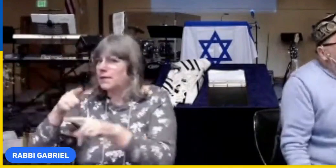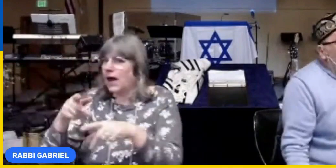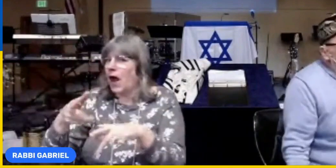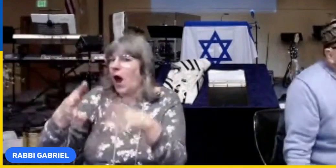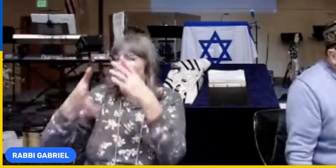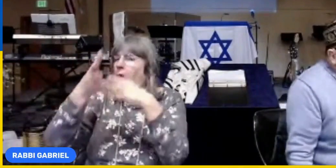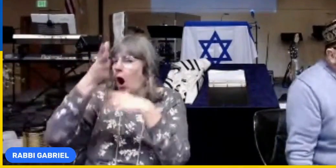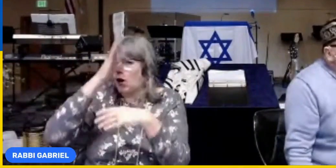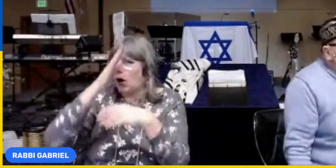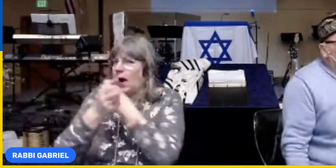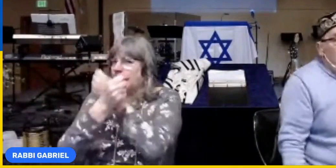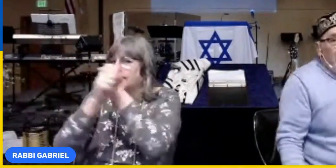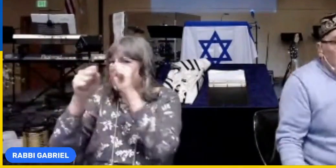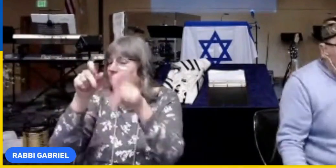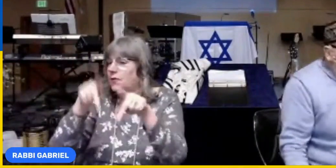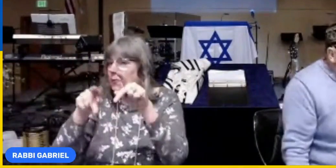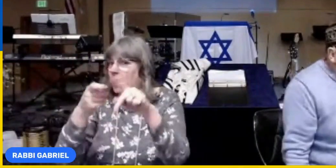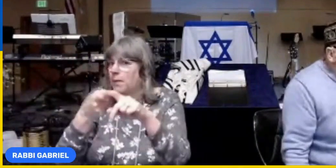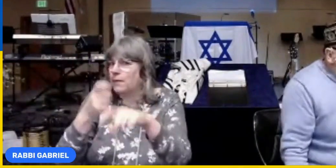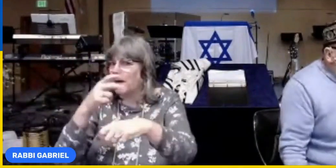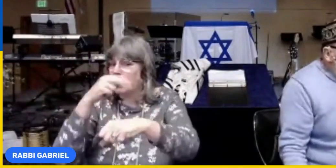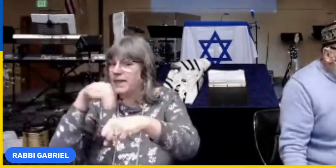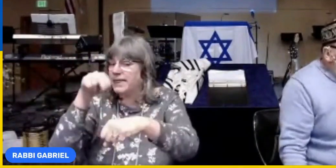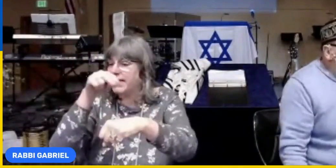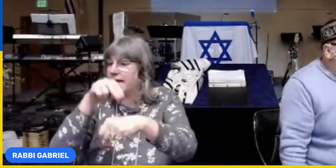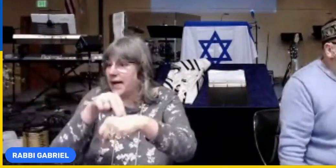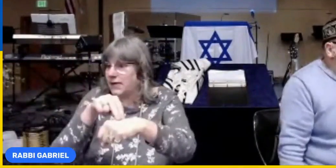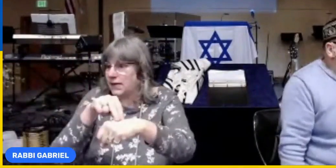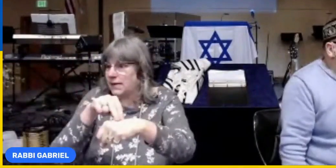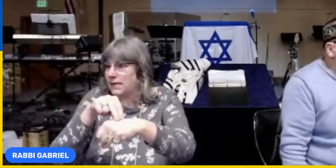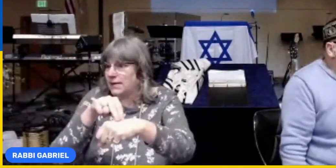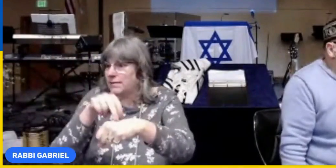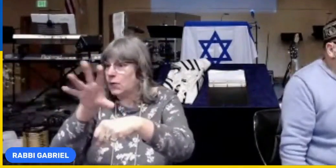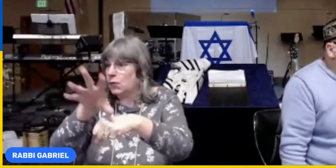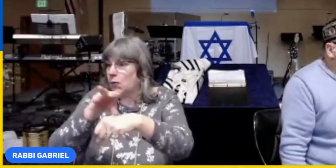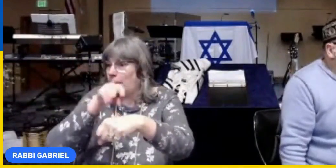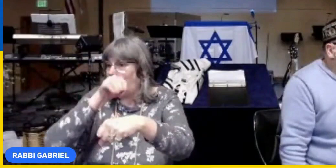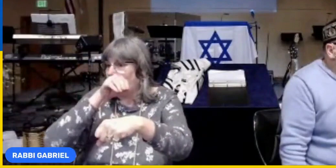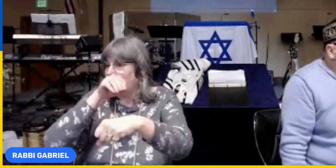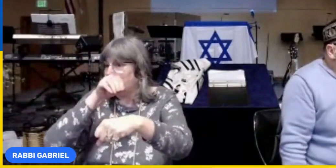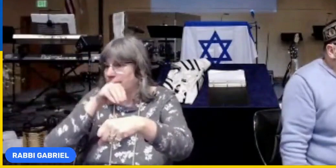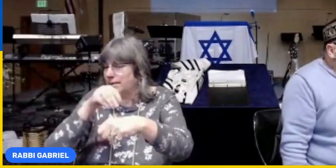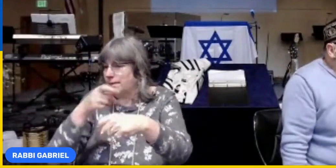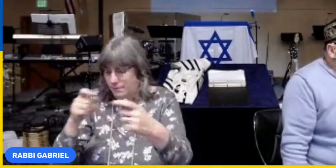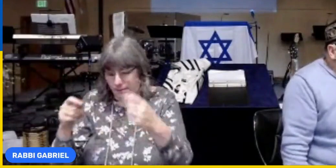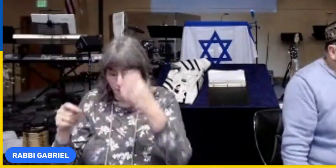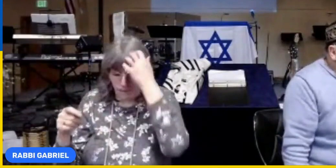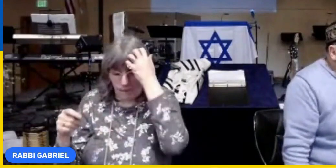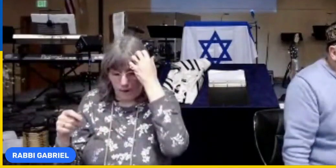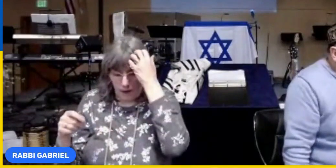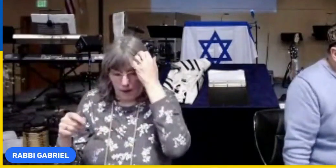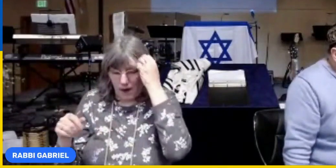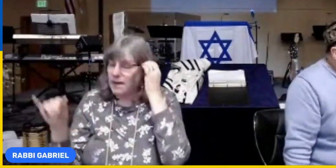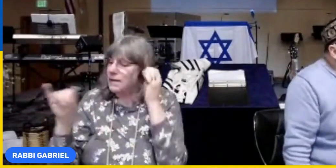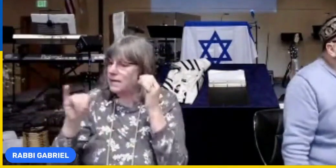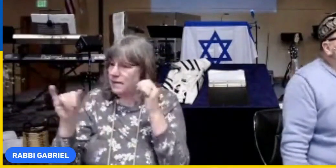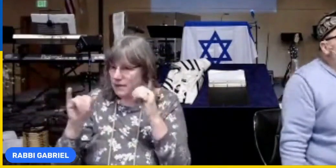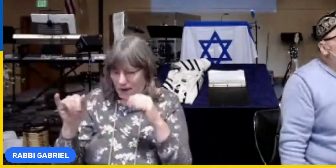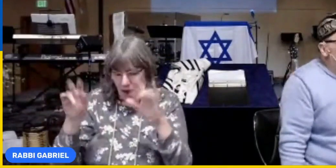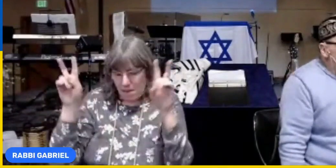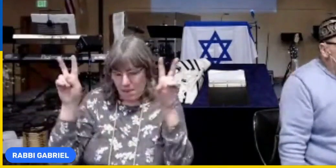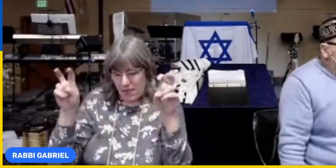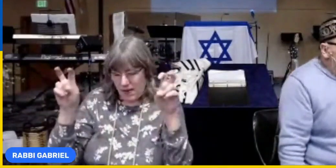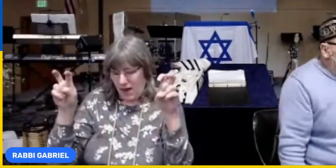The same theme finds expression in the New Testament. The apostles